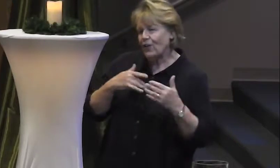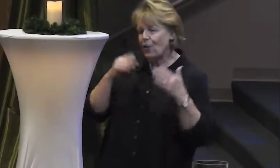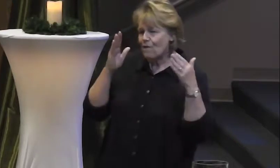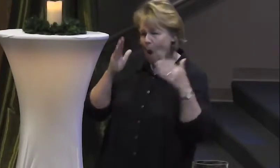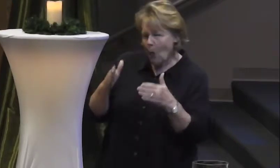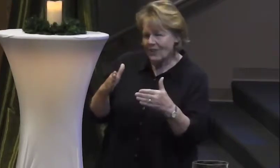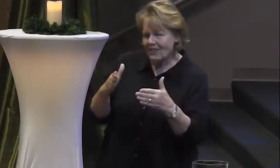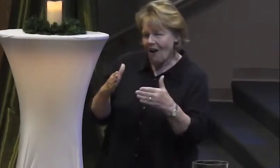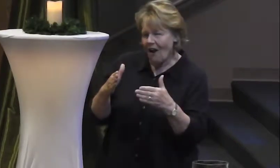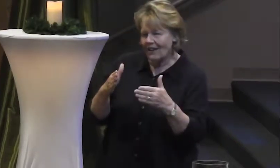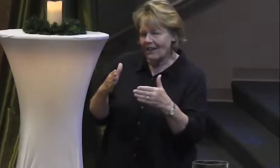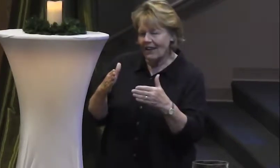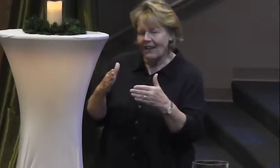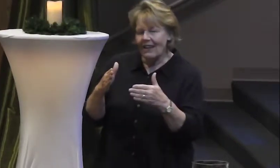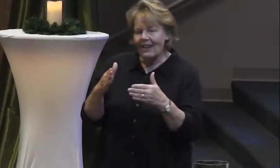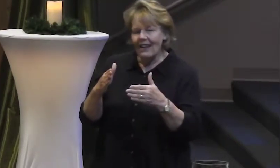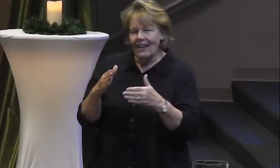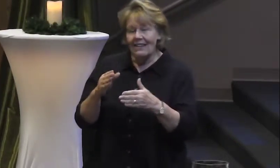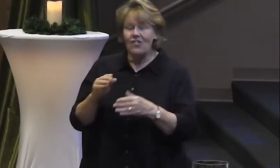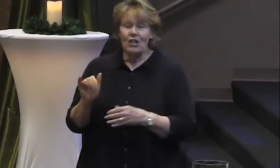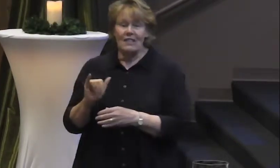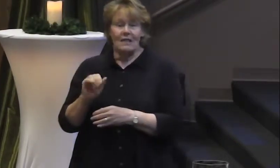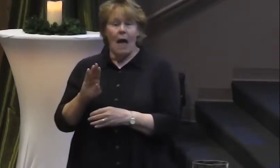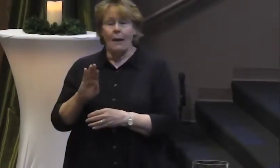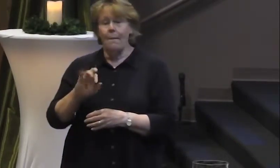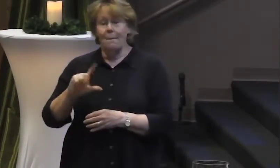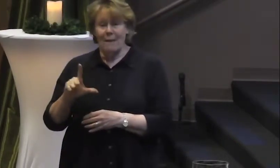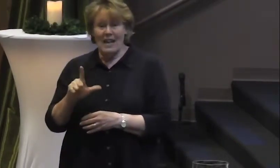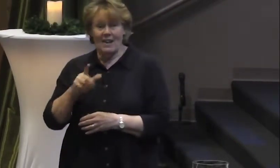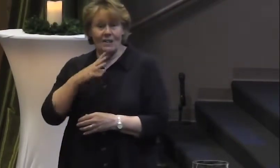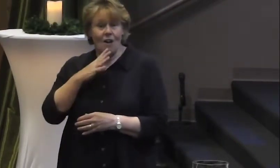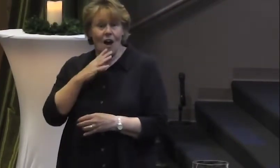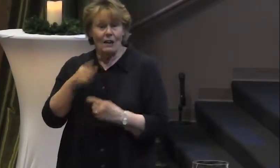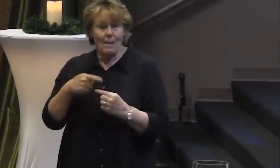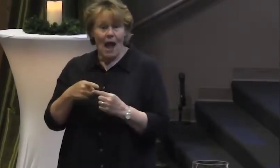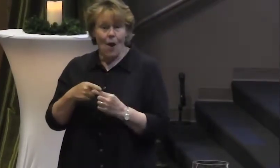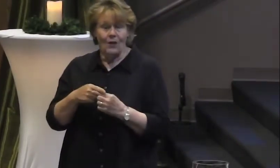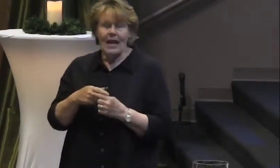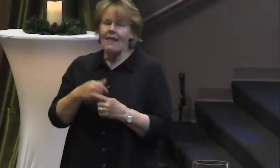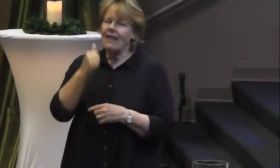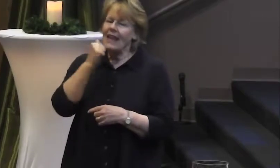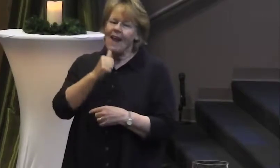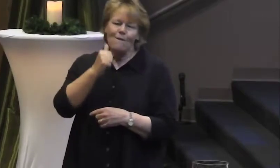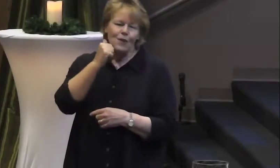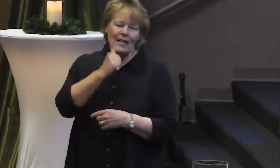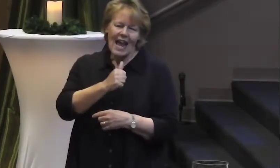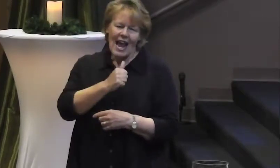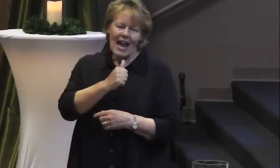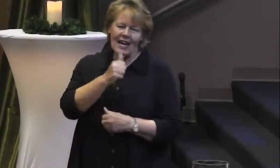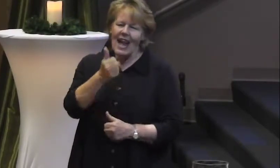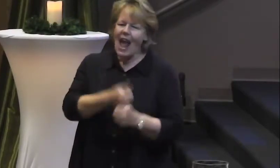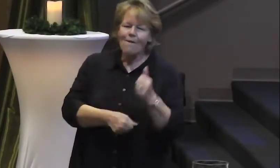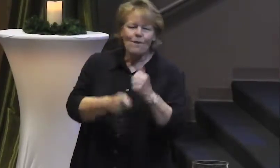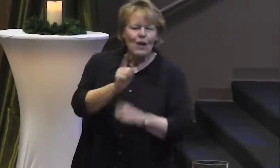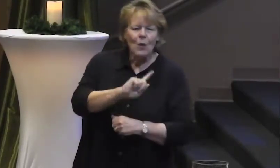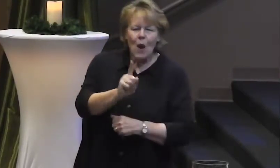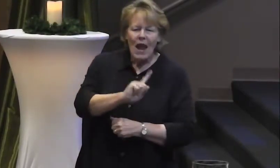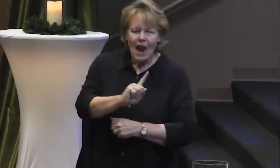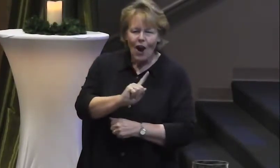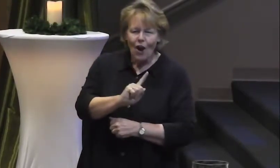as was mentioned by Bill, an everyday and everywhere kind of Christmas. And here's what's behind that, just as Bill